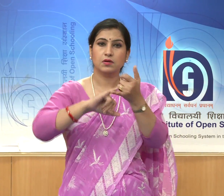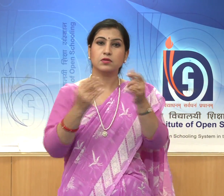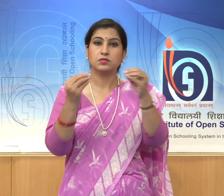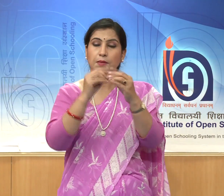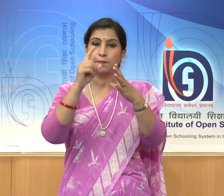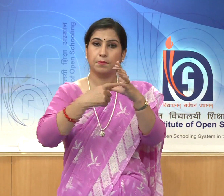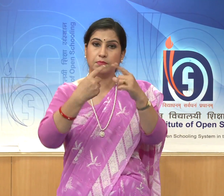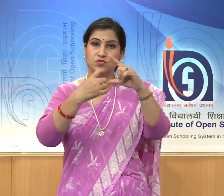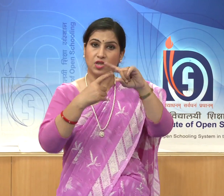subjects